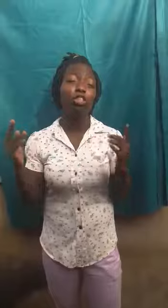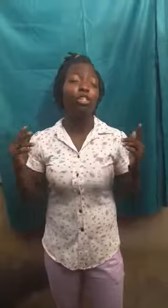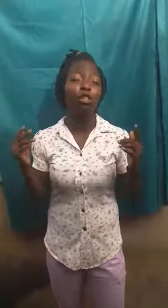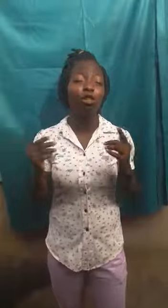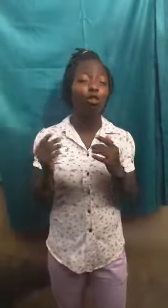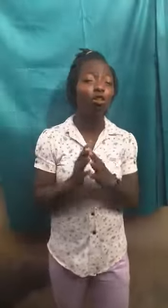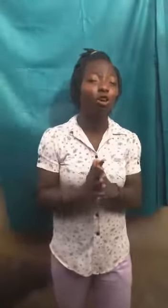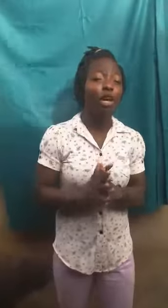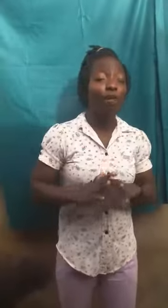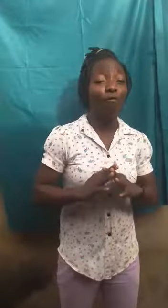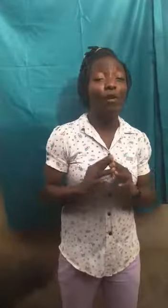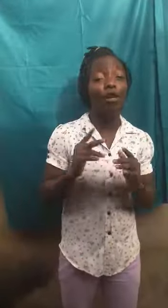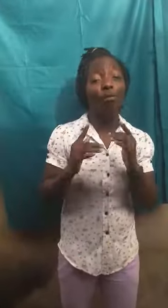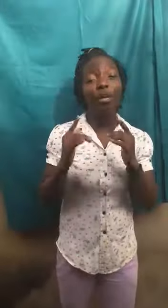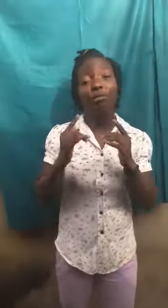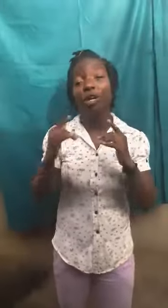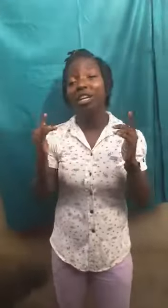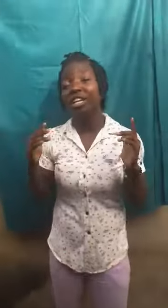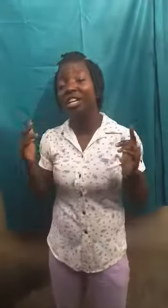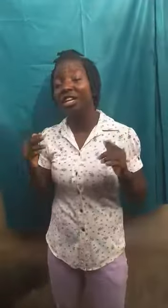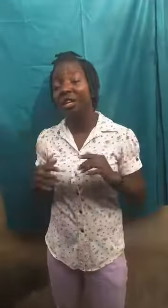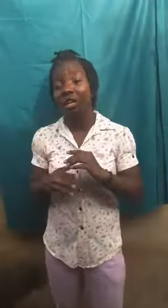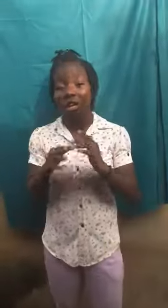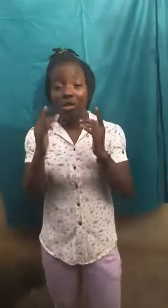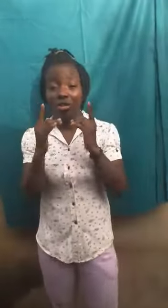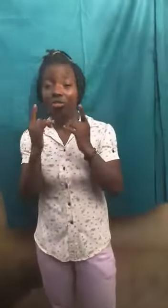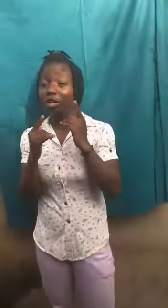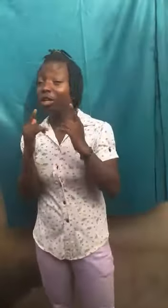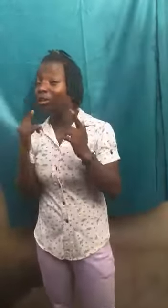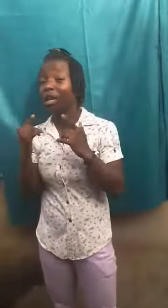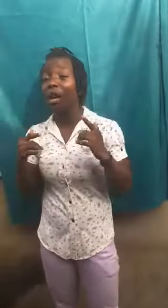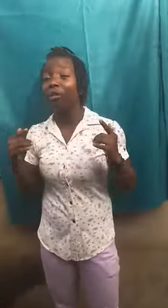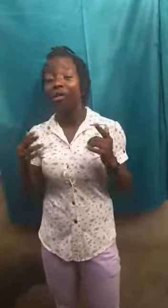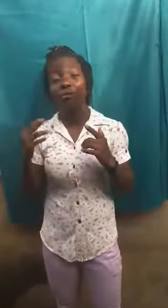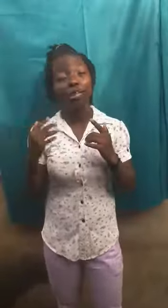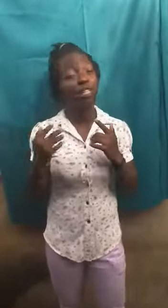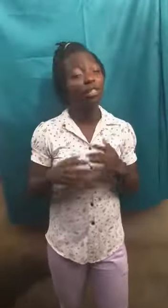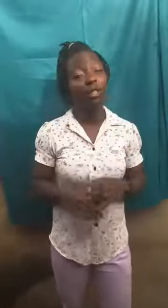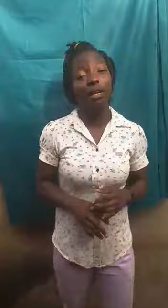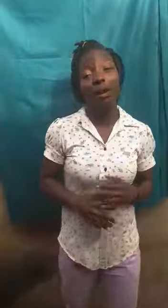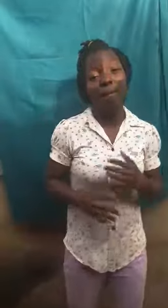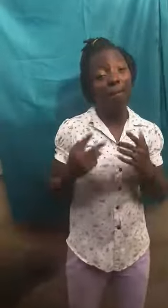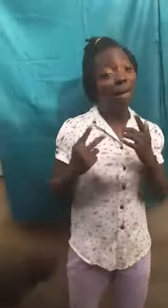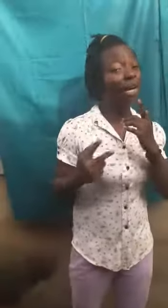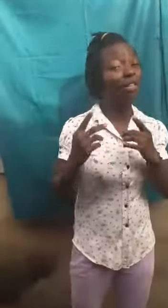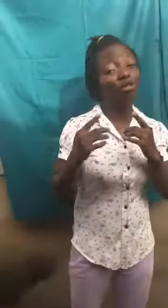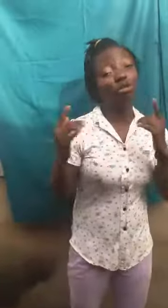shit. No. If we no be money. Do not disturb it, please. My soul.